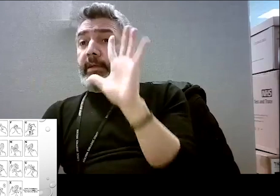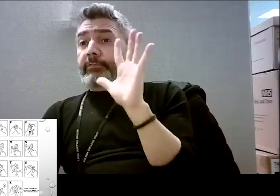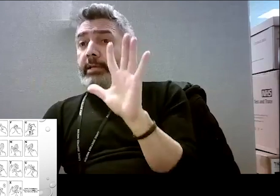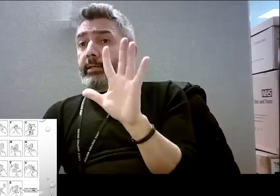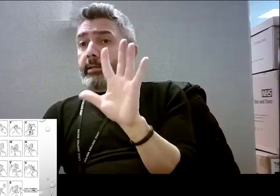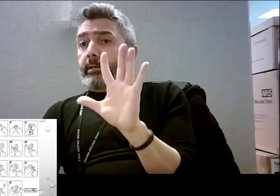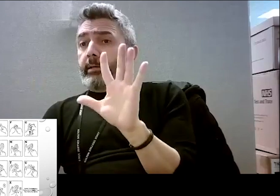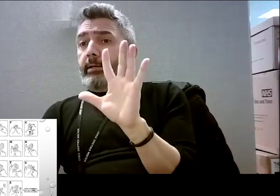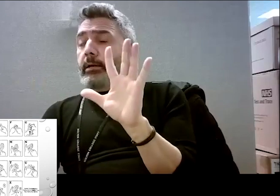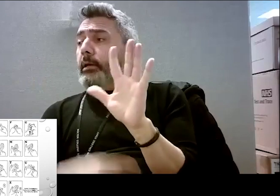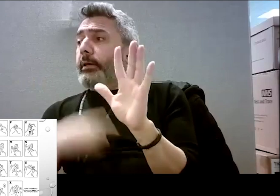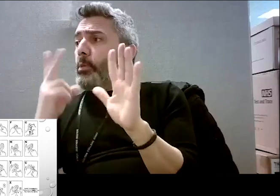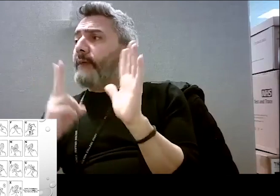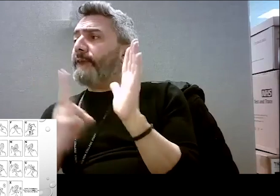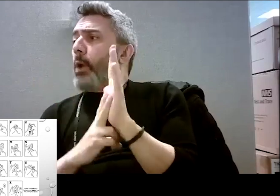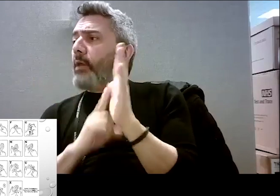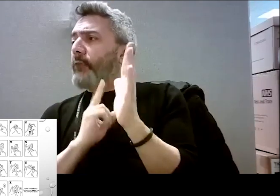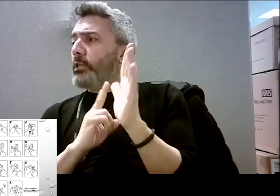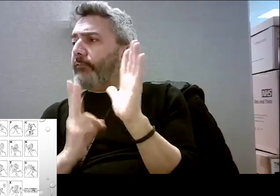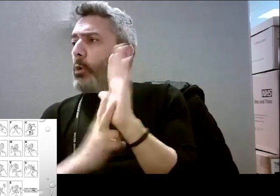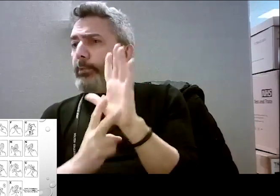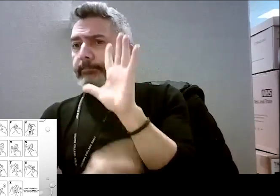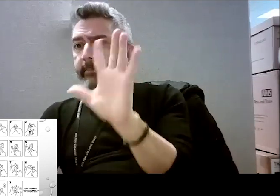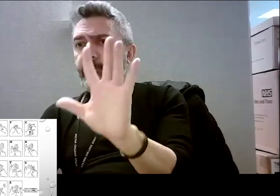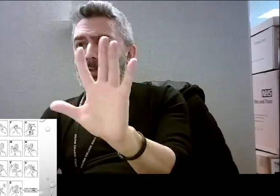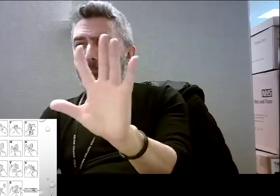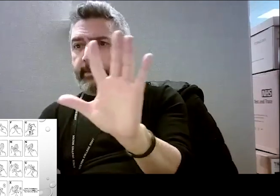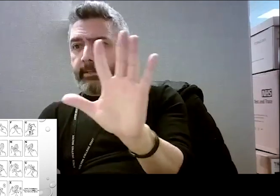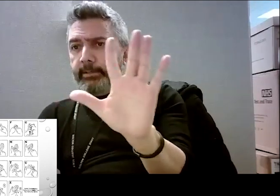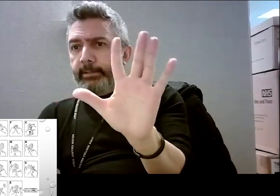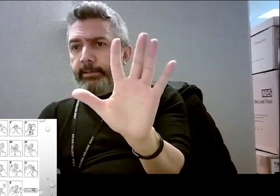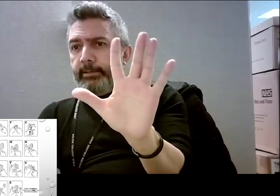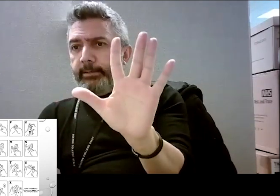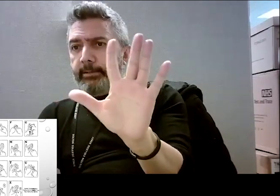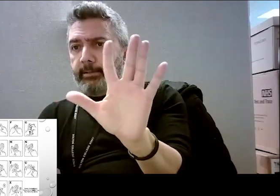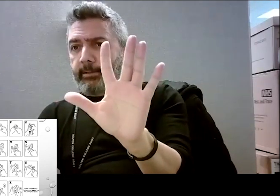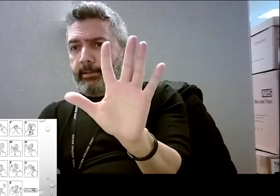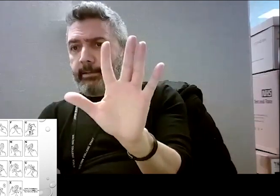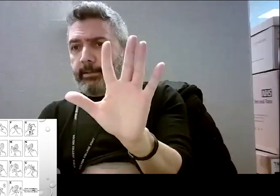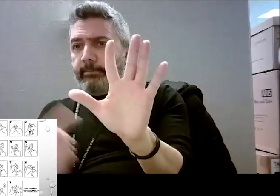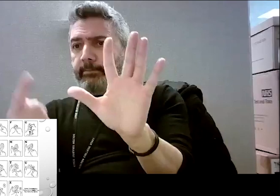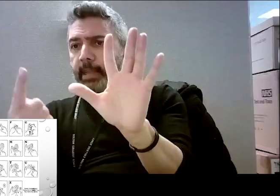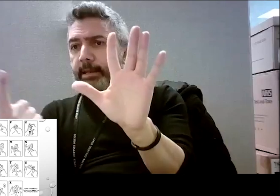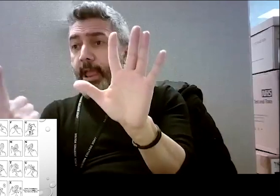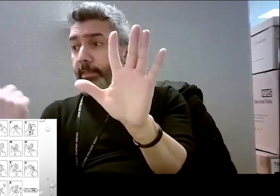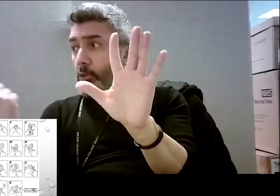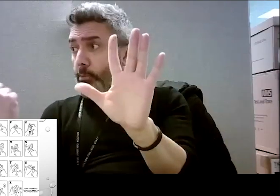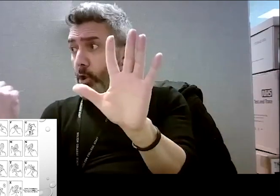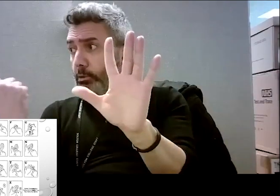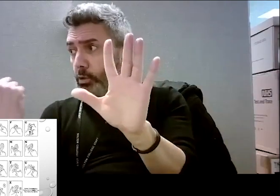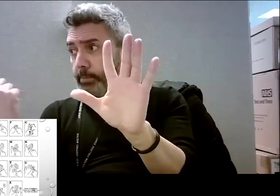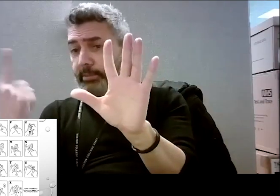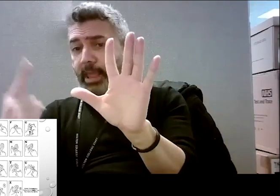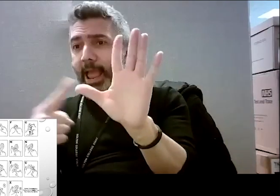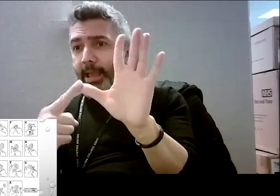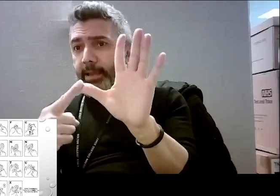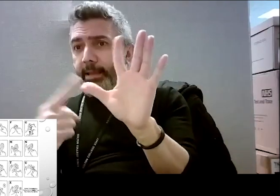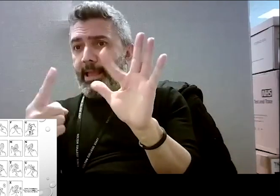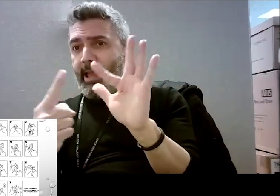So you've got your vowels, which are all on your fingers and your thumb. So your thumb is